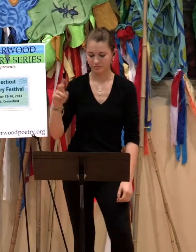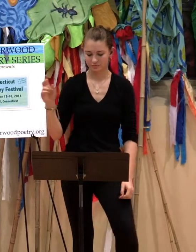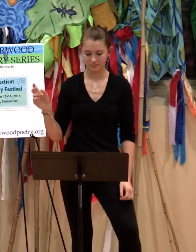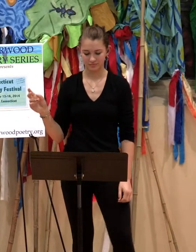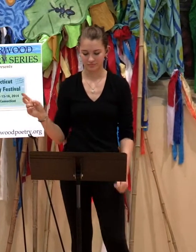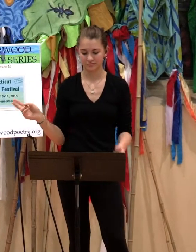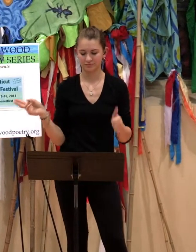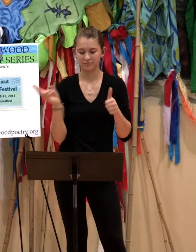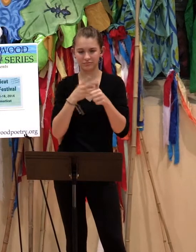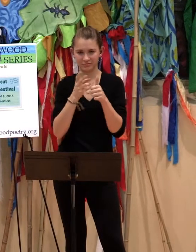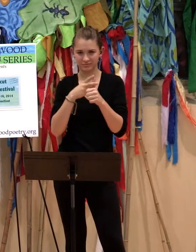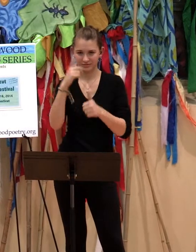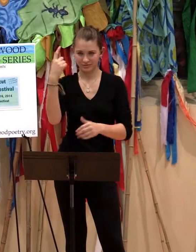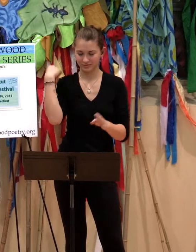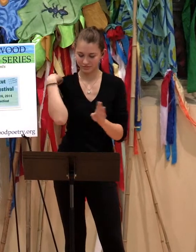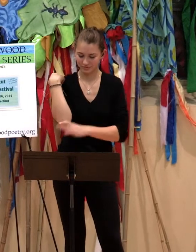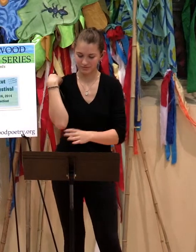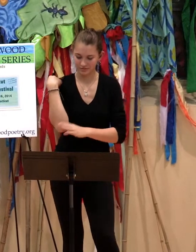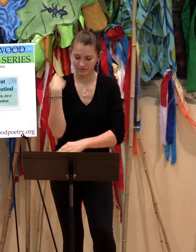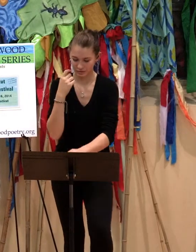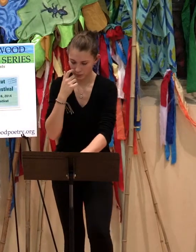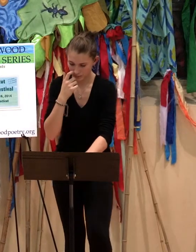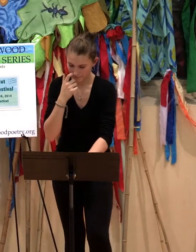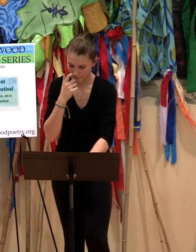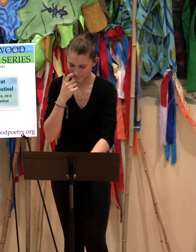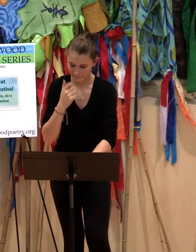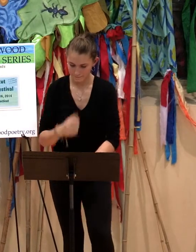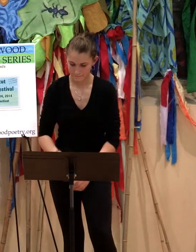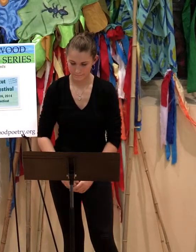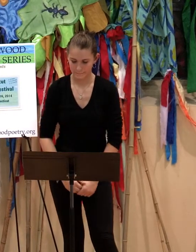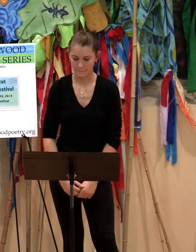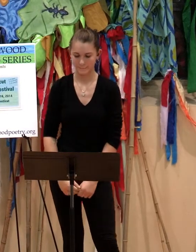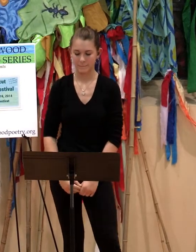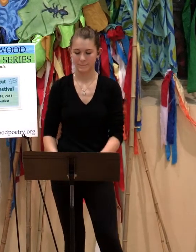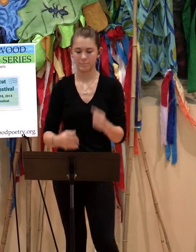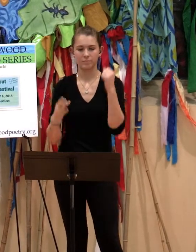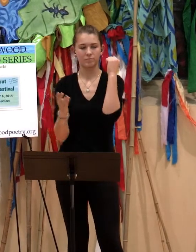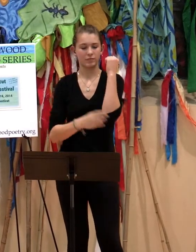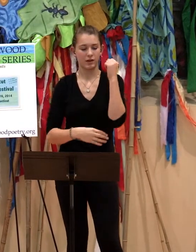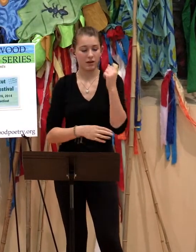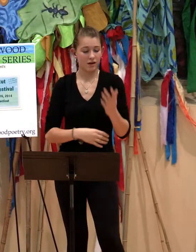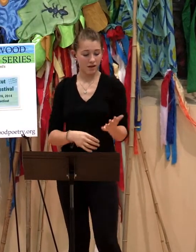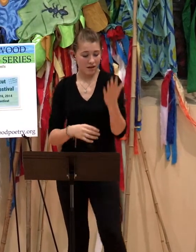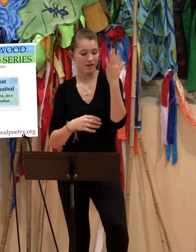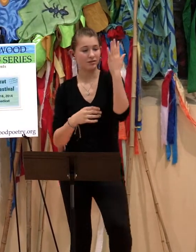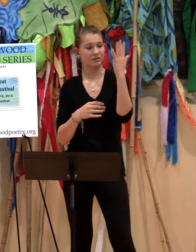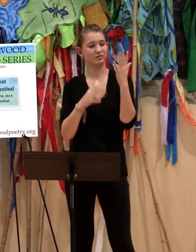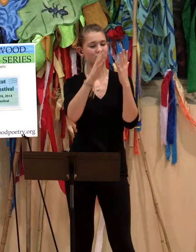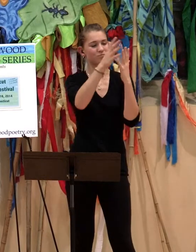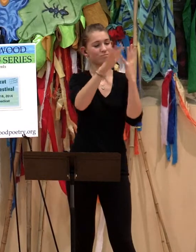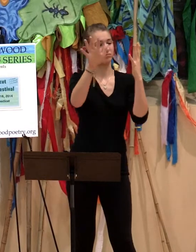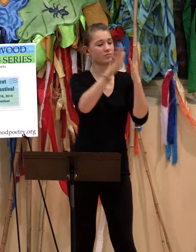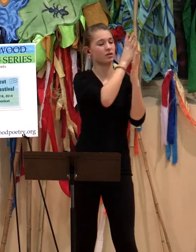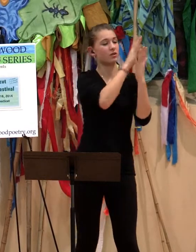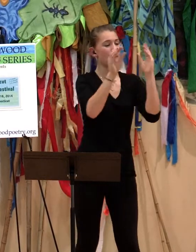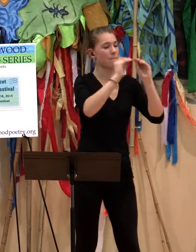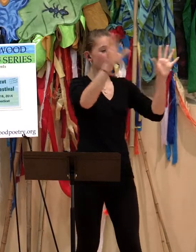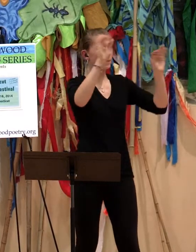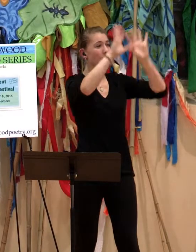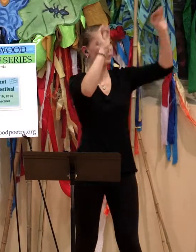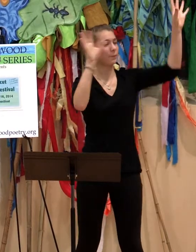into a fiery sky. My second is called Autumn. Autumn came